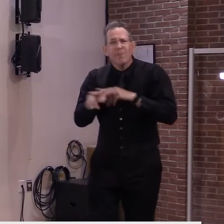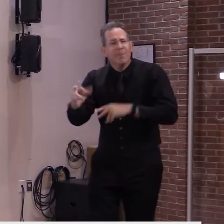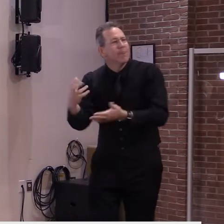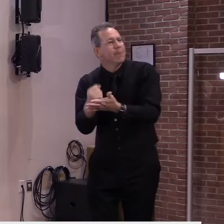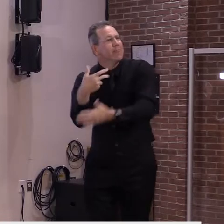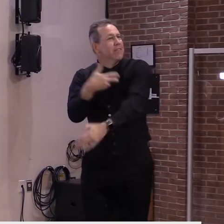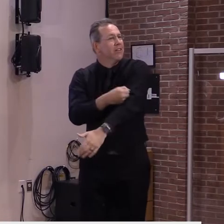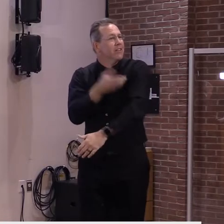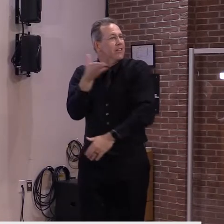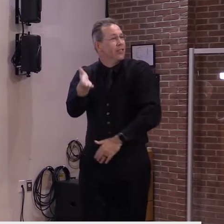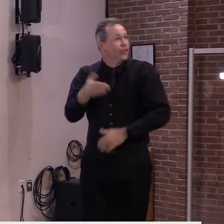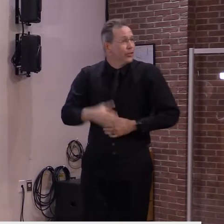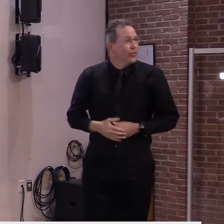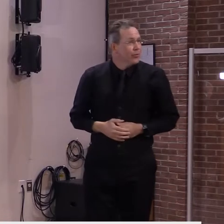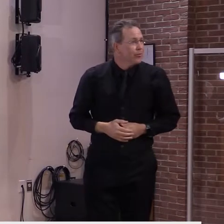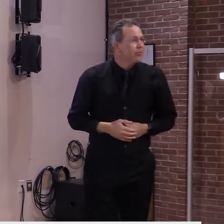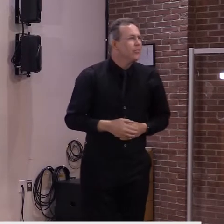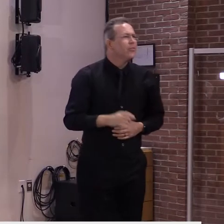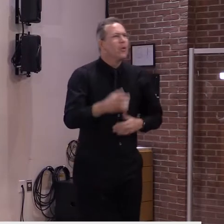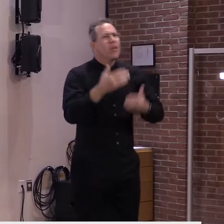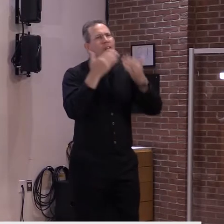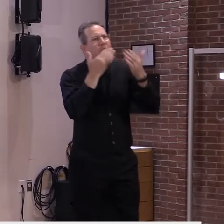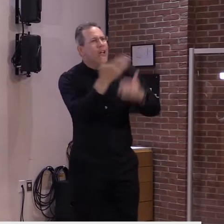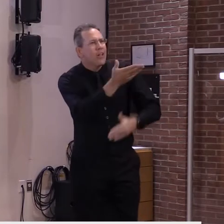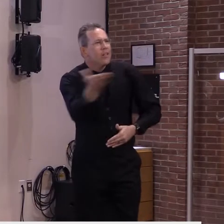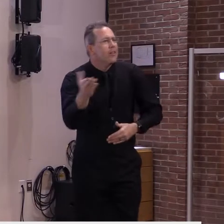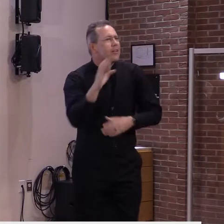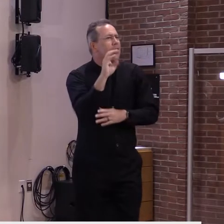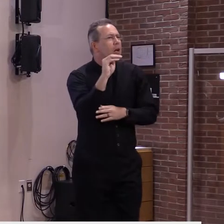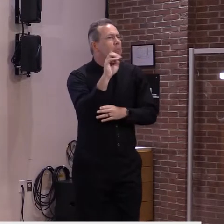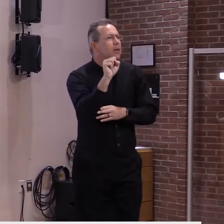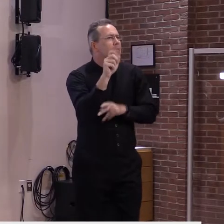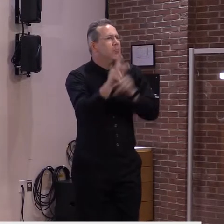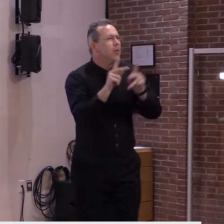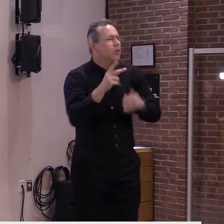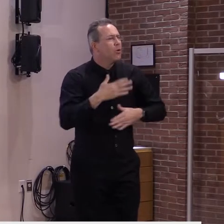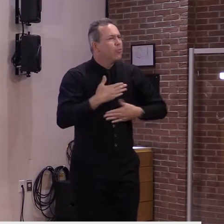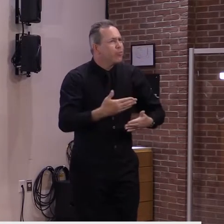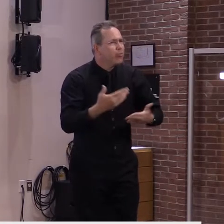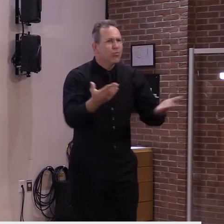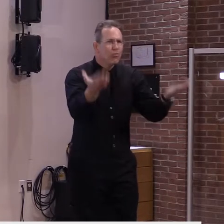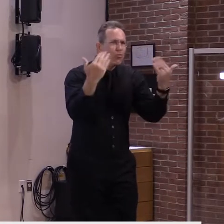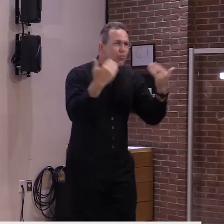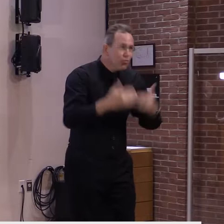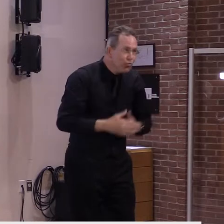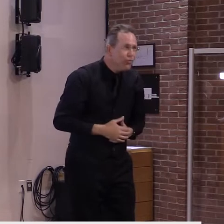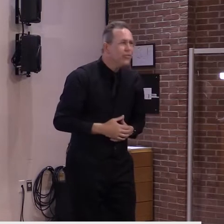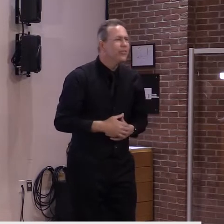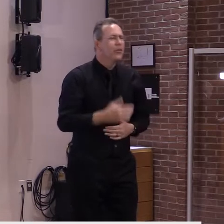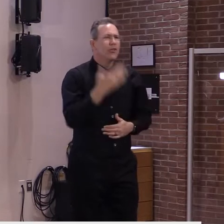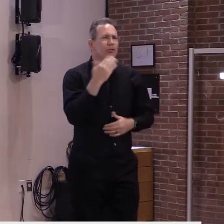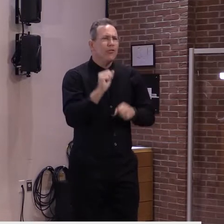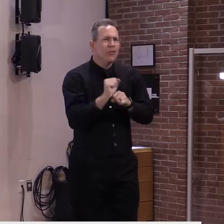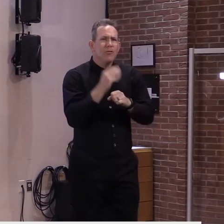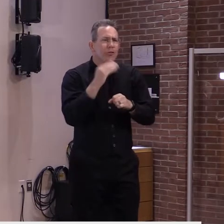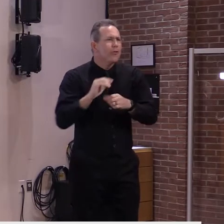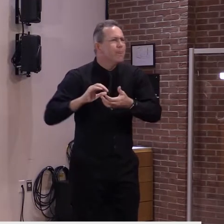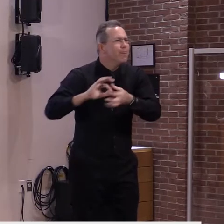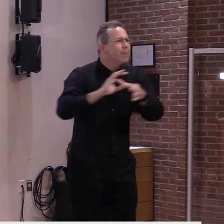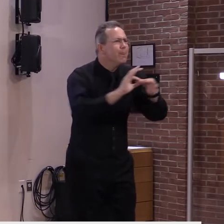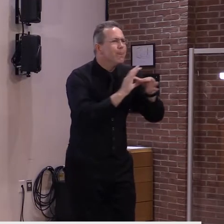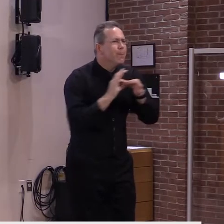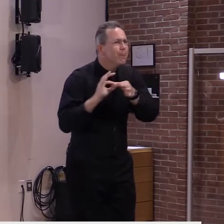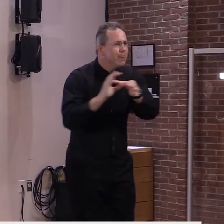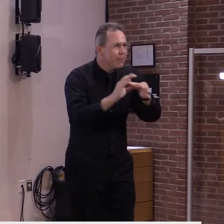our gratitude to the fine group of men and women. They have been an exceptional partner throughout the very